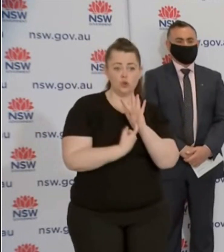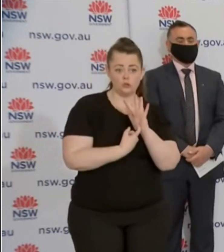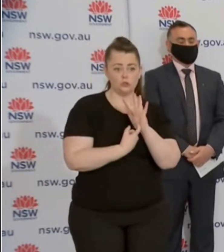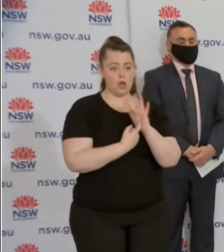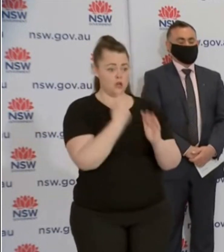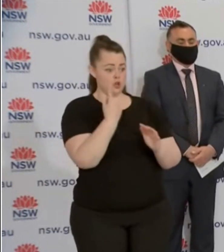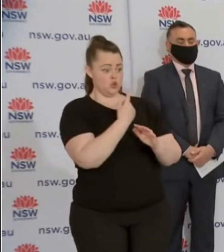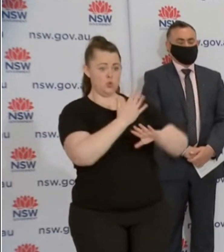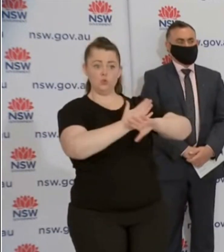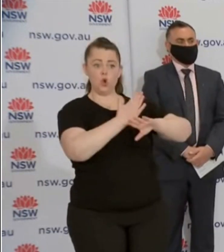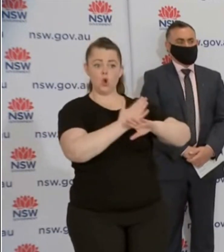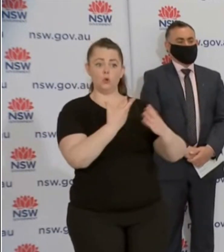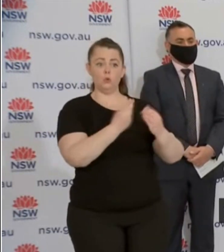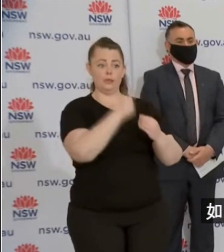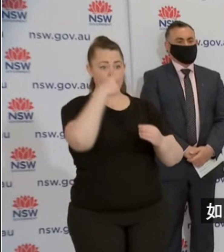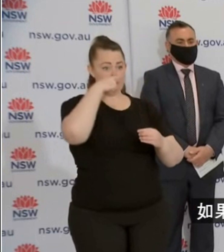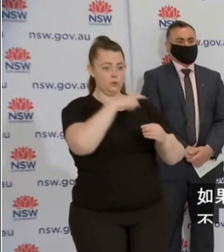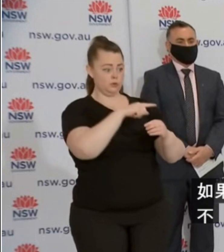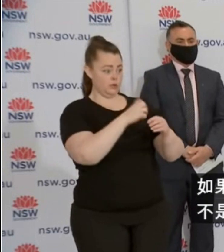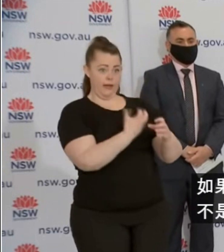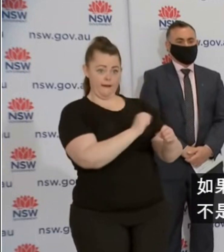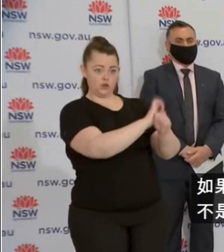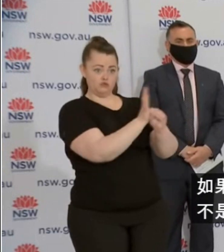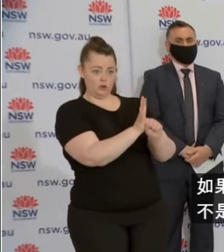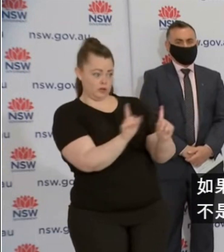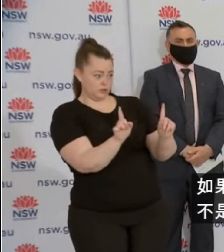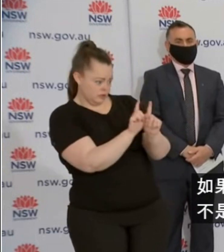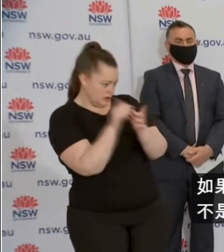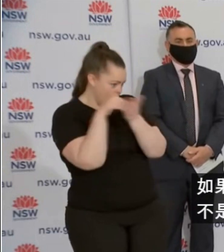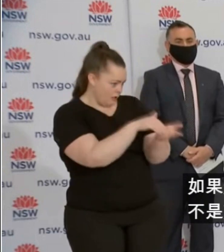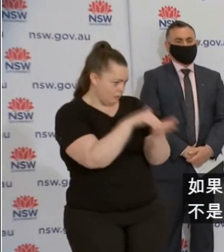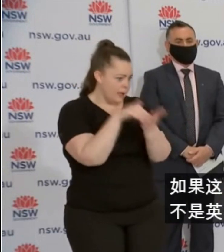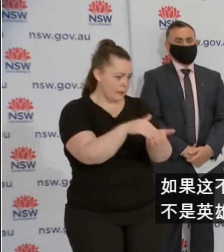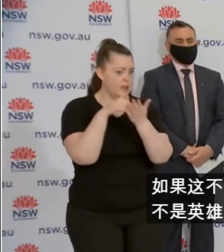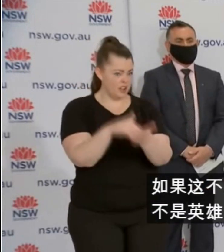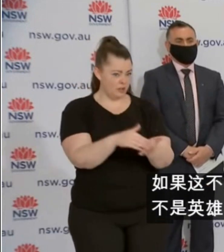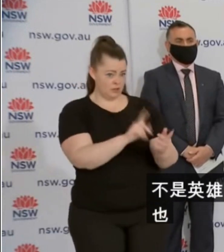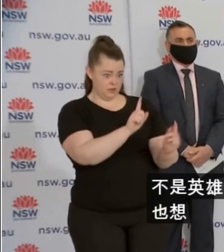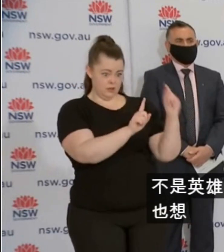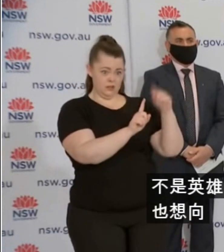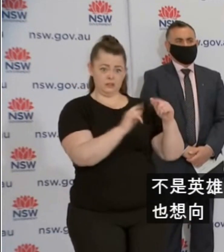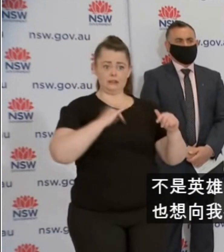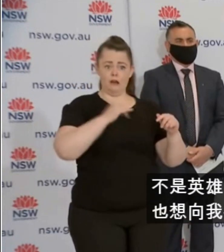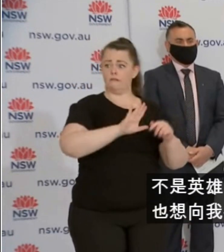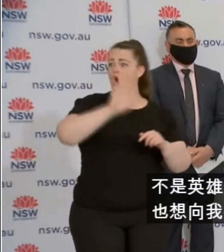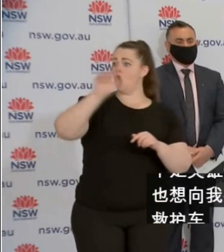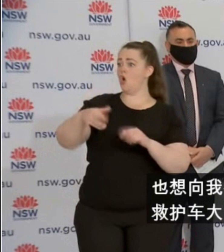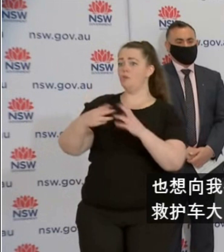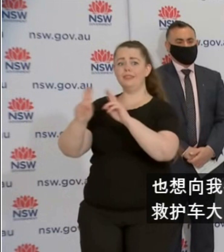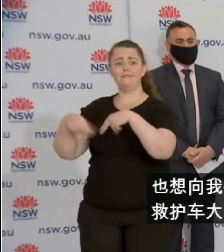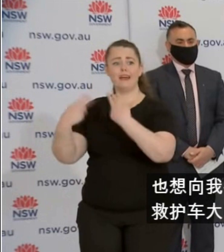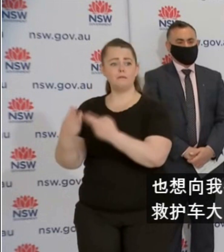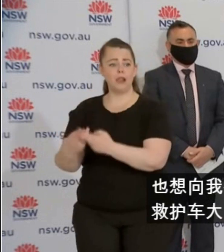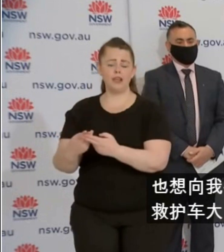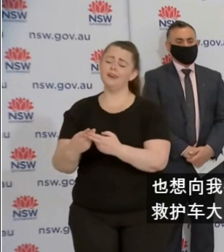home to their families. Now, if that's not sacrifice, if that's not being a hero, I don't know what is. And I also want to give a shout out to our ambulance